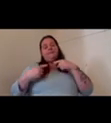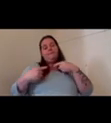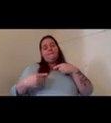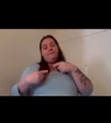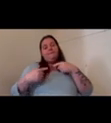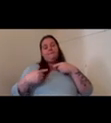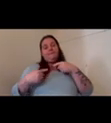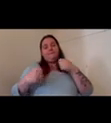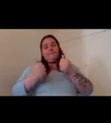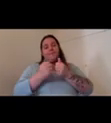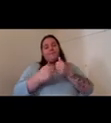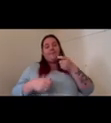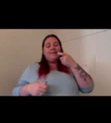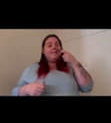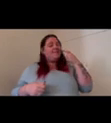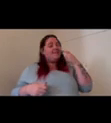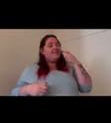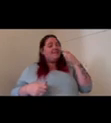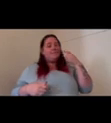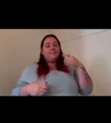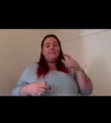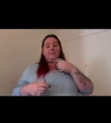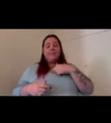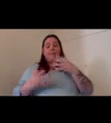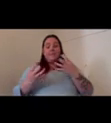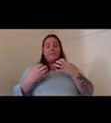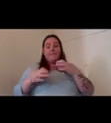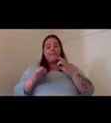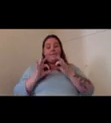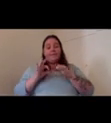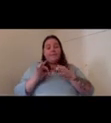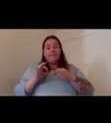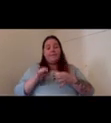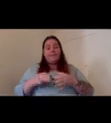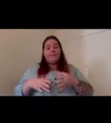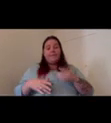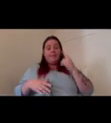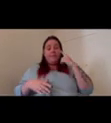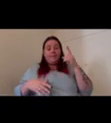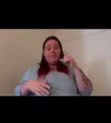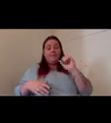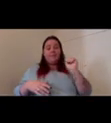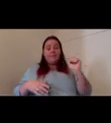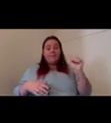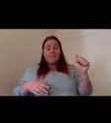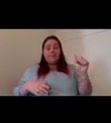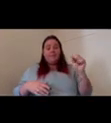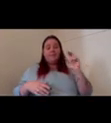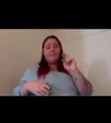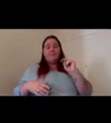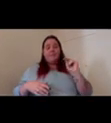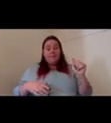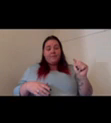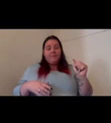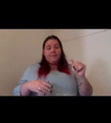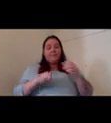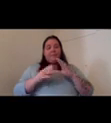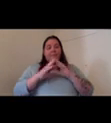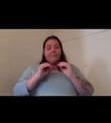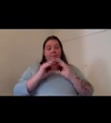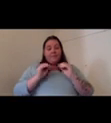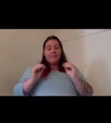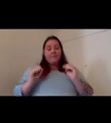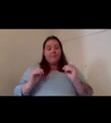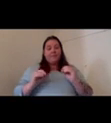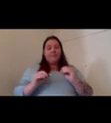I myself have struggled with addiction. I want to interpret for AA and